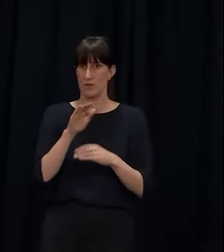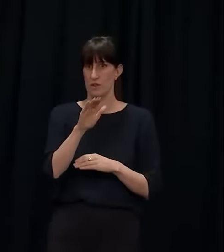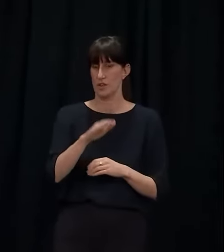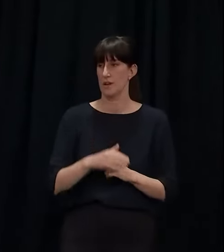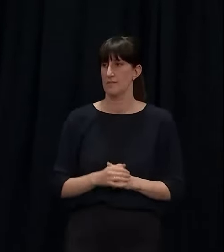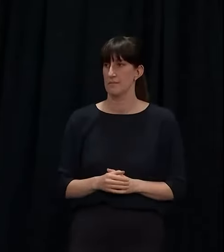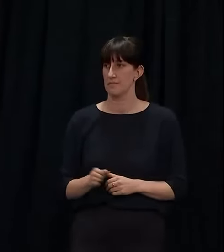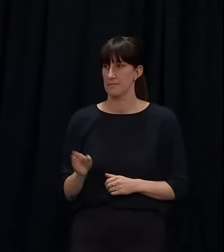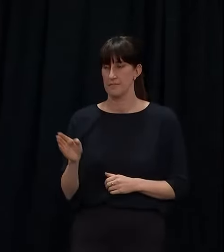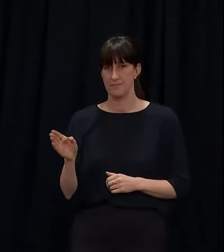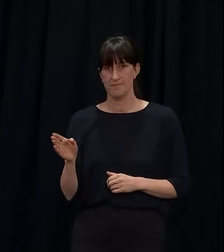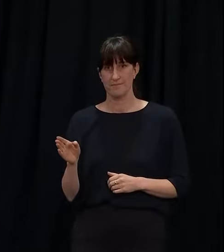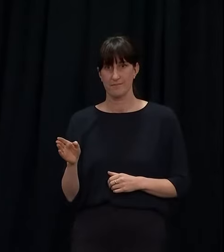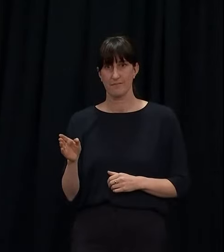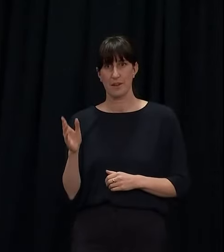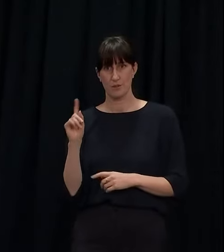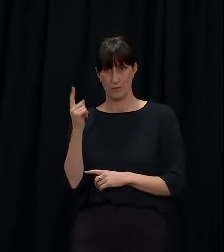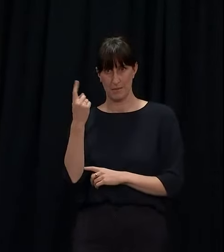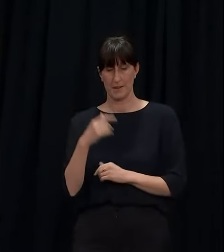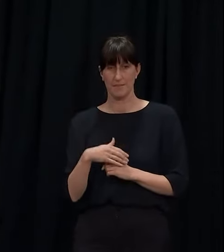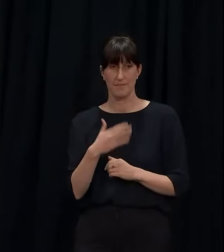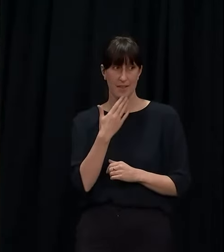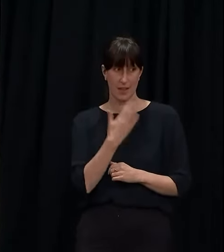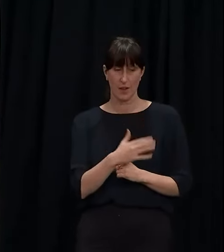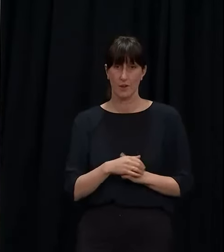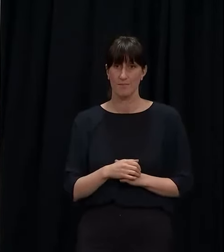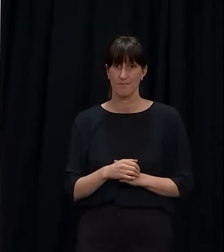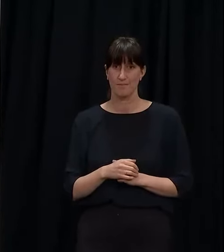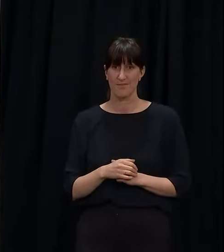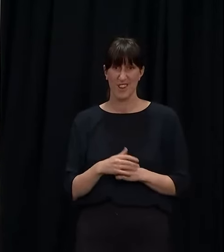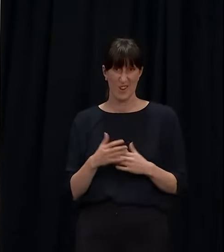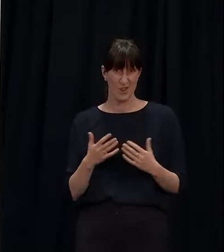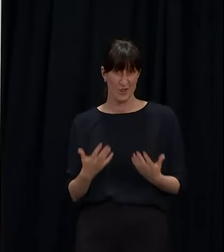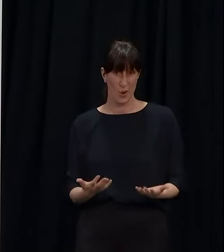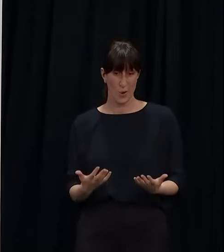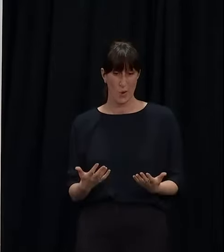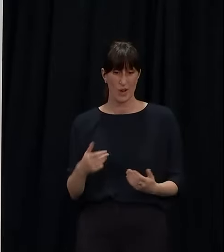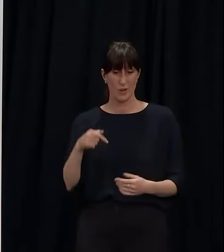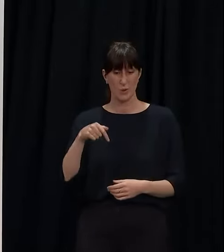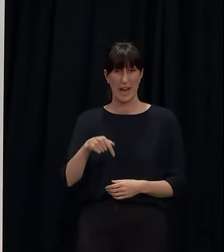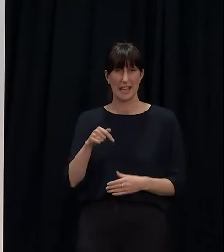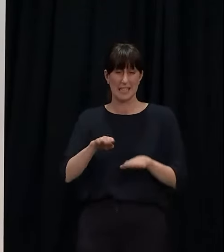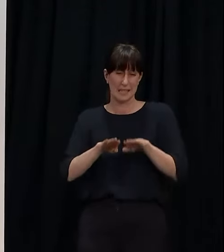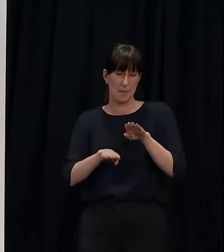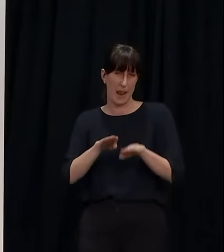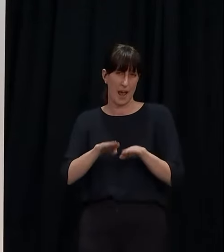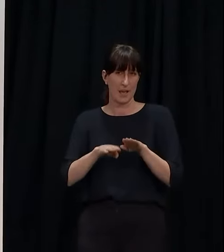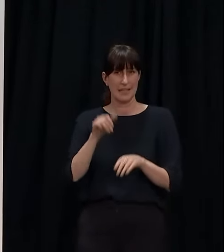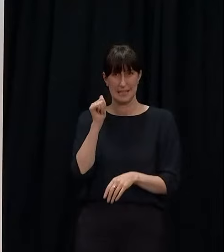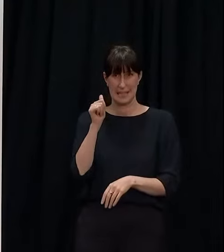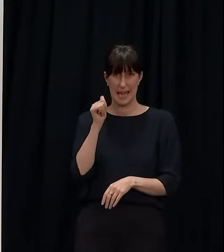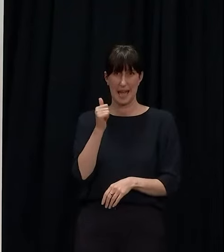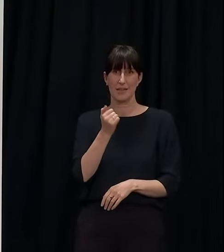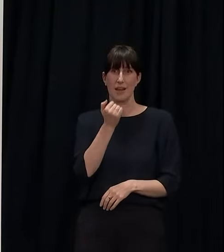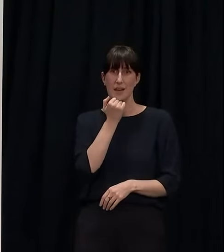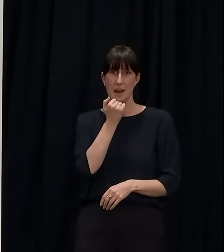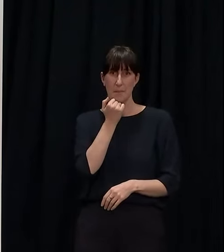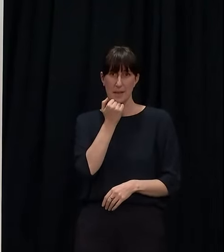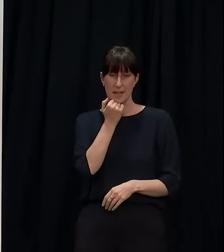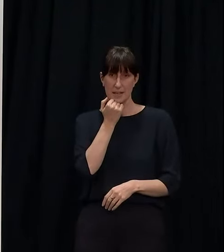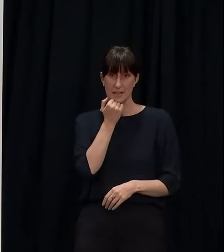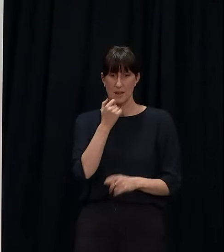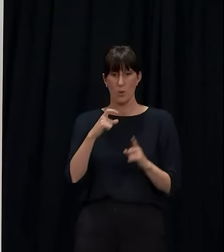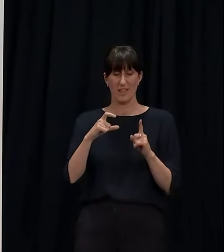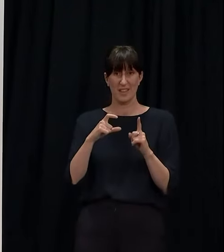So, as you heard today, we are in a very similar place to yesterday. With Delta, these numbers are